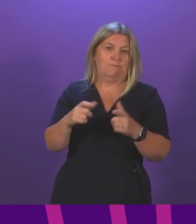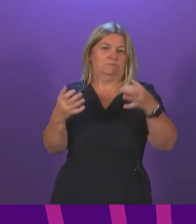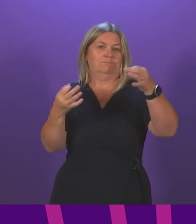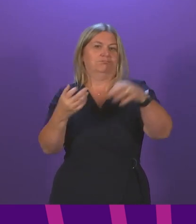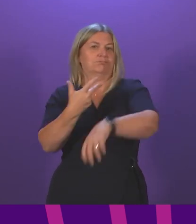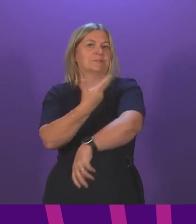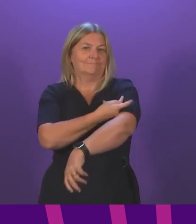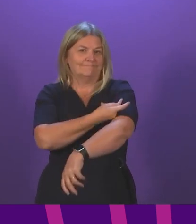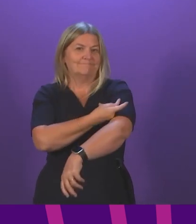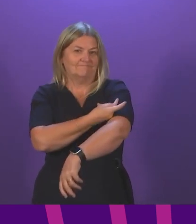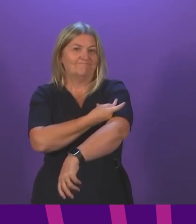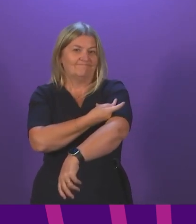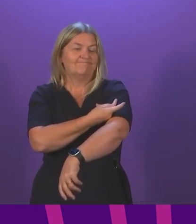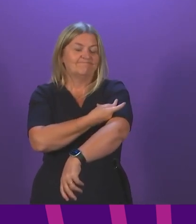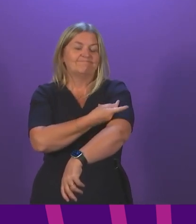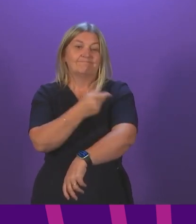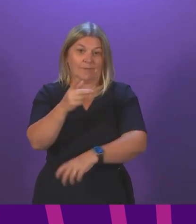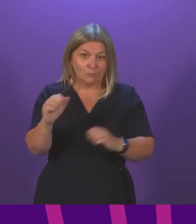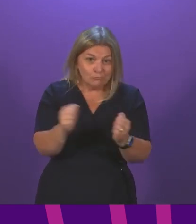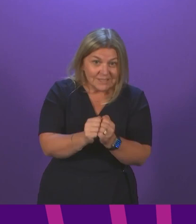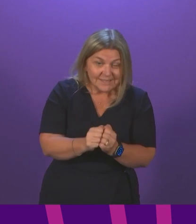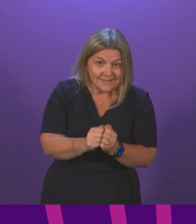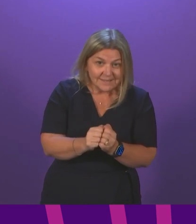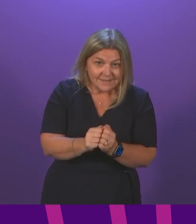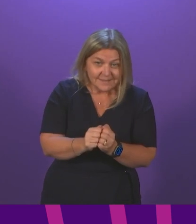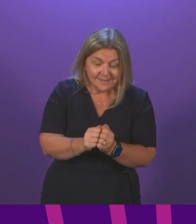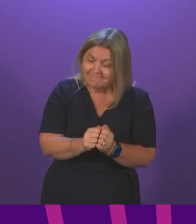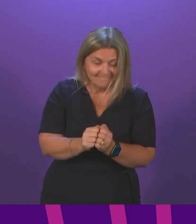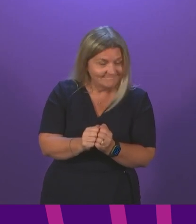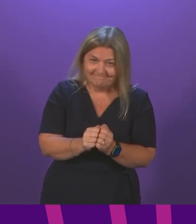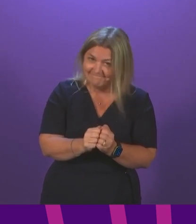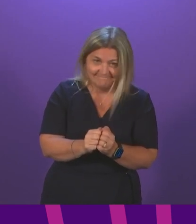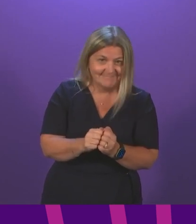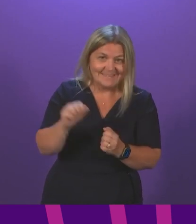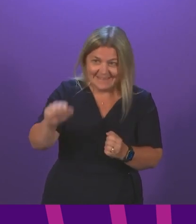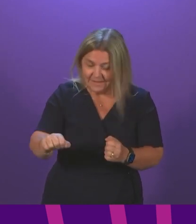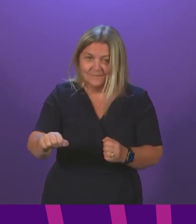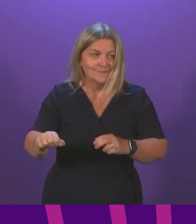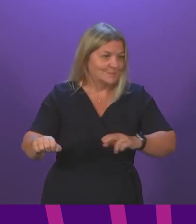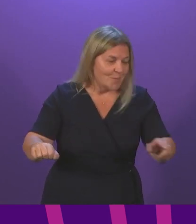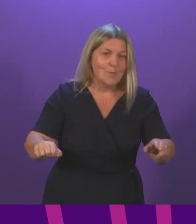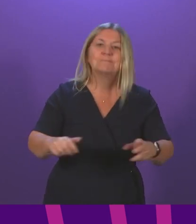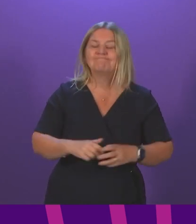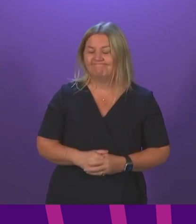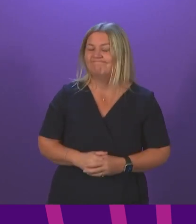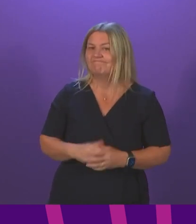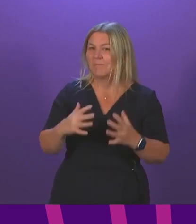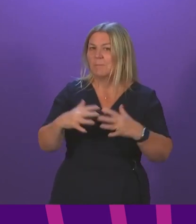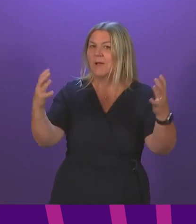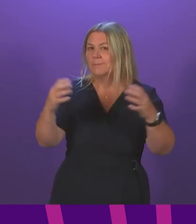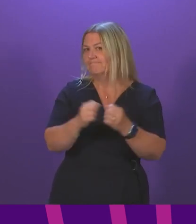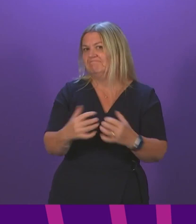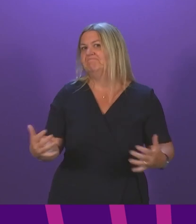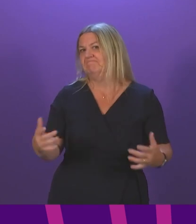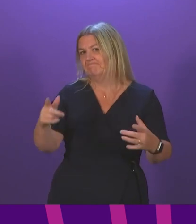certification scheme be agreed. Are we all agreed? Yes. The Parliament is not agreed, therefore we will move to a vote.